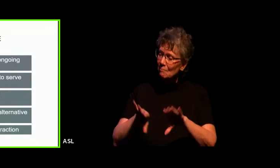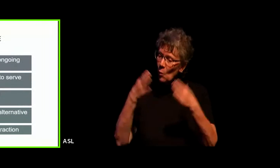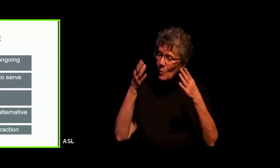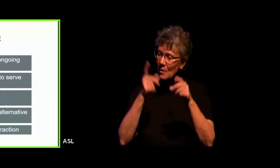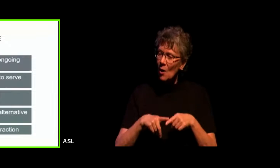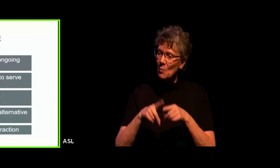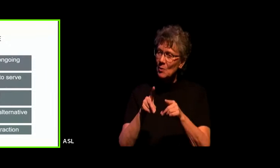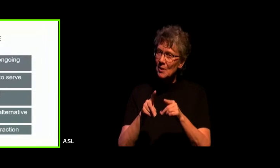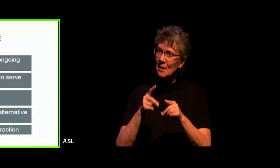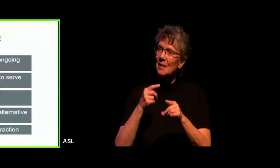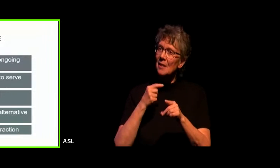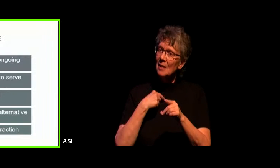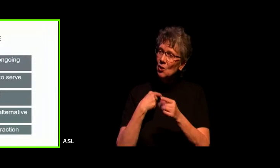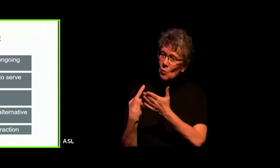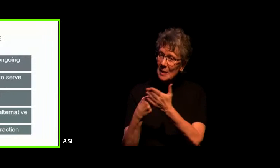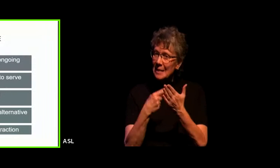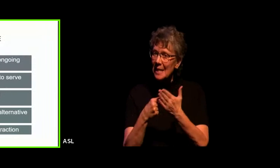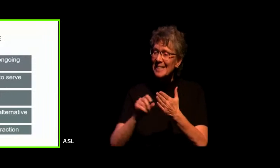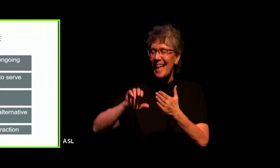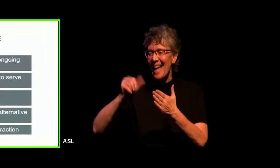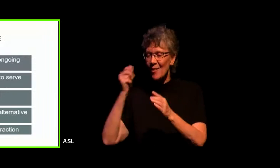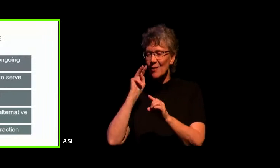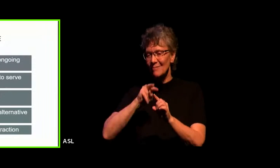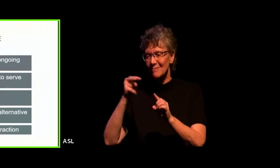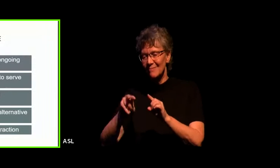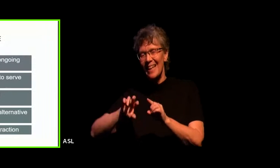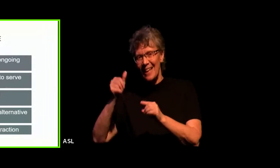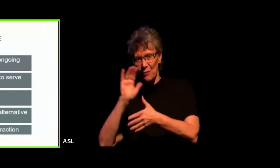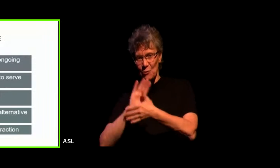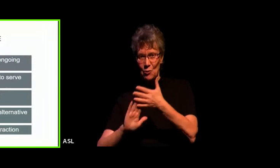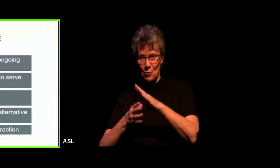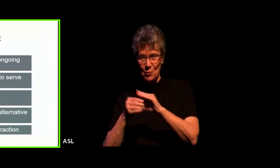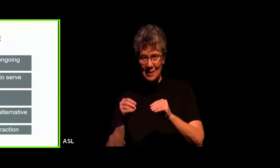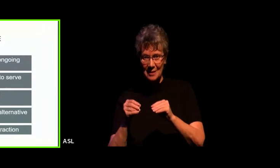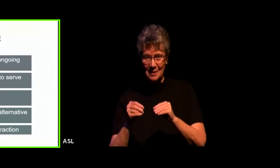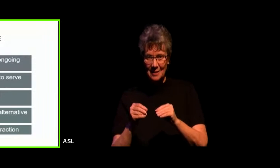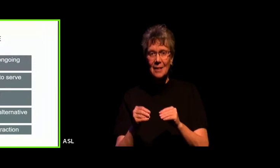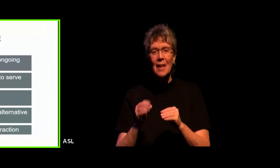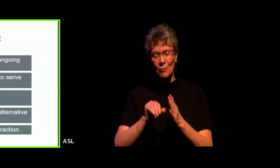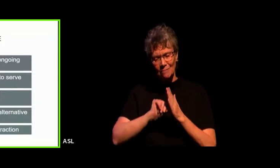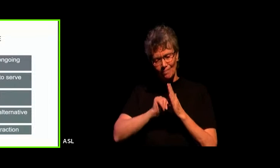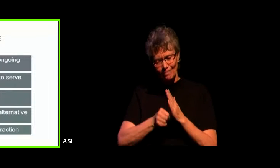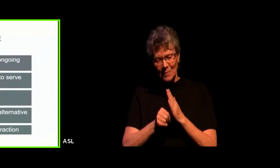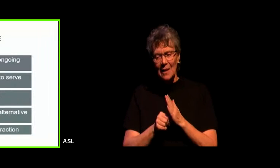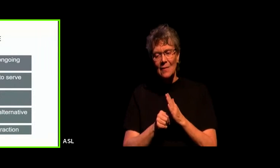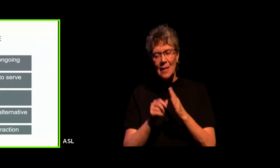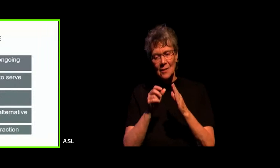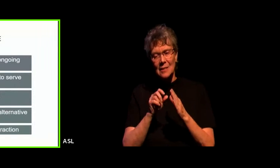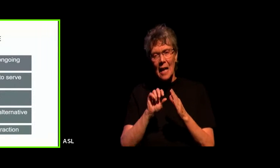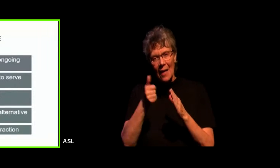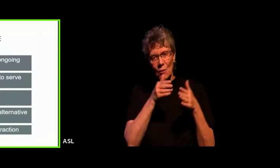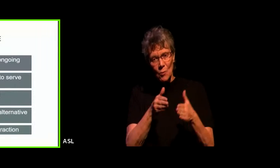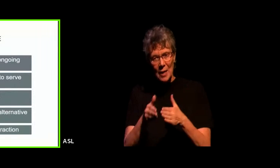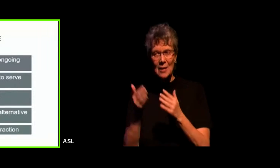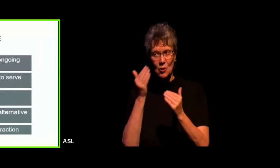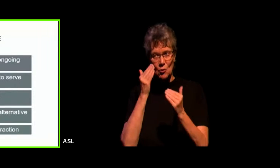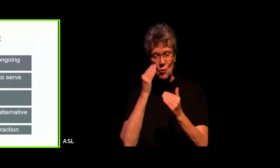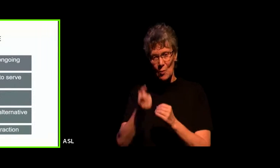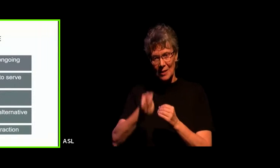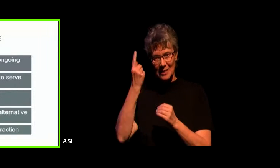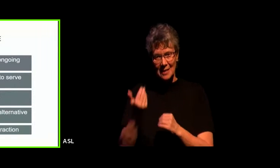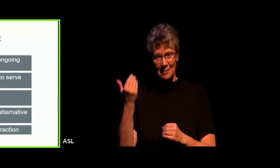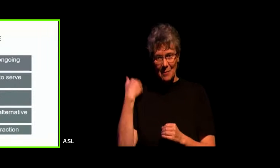validity, right? That they are real ways to know the past and they're valid ways to know the past. And really trying to undo those histories of